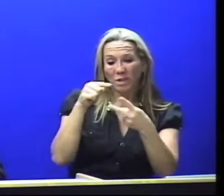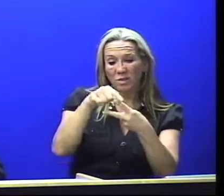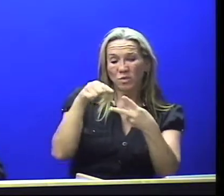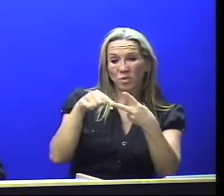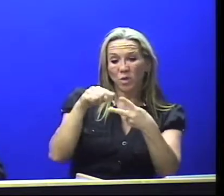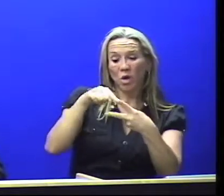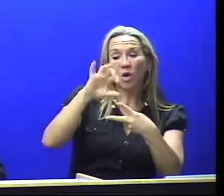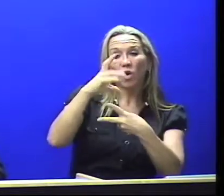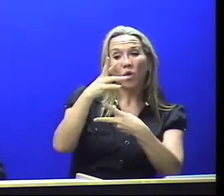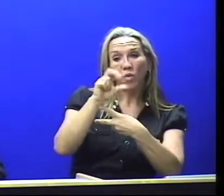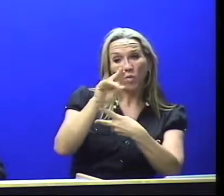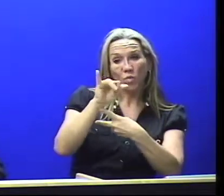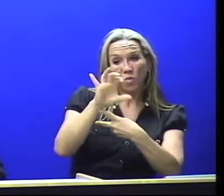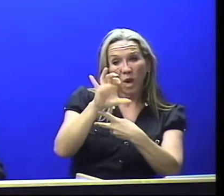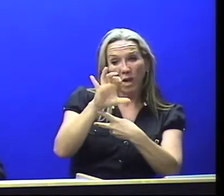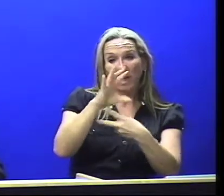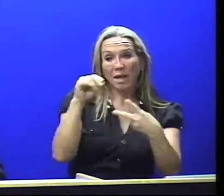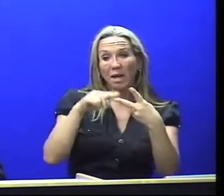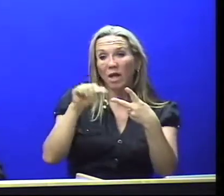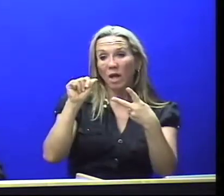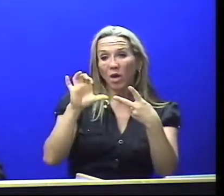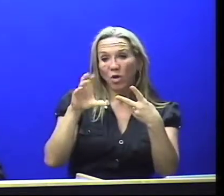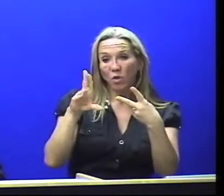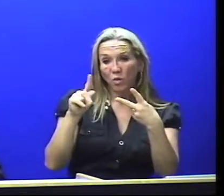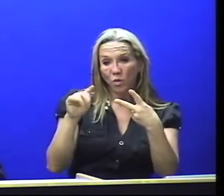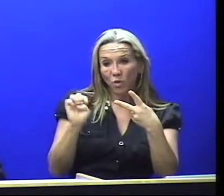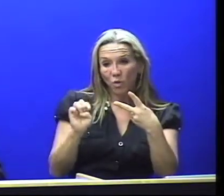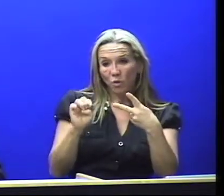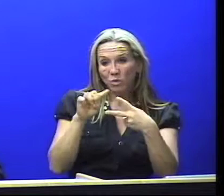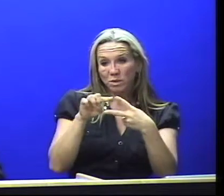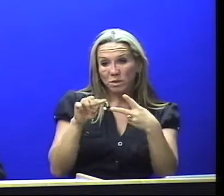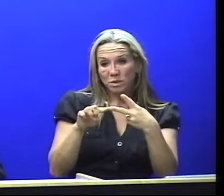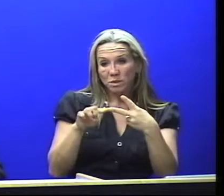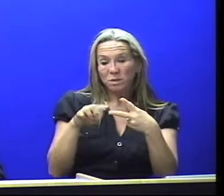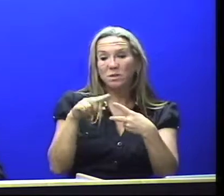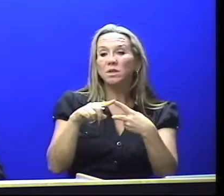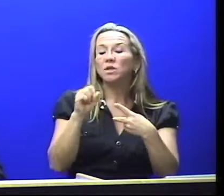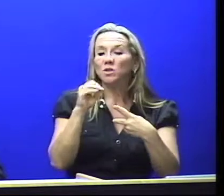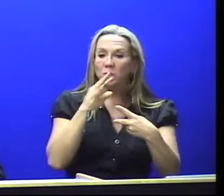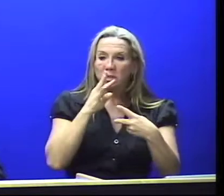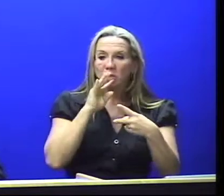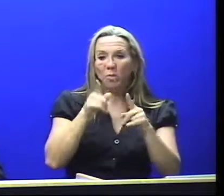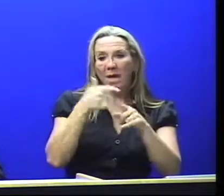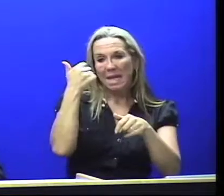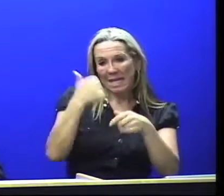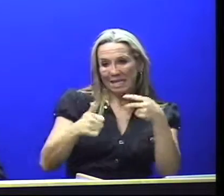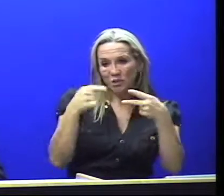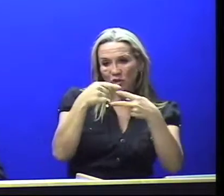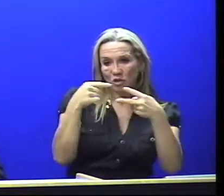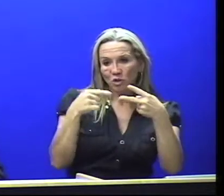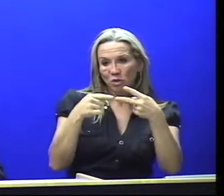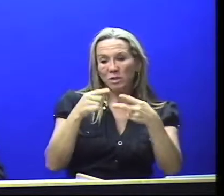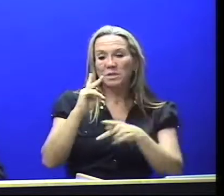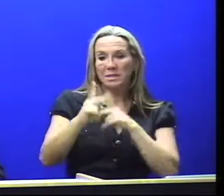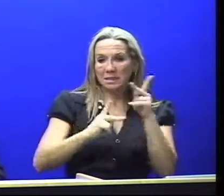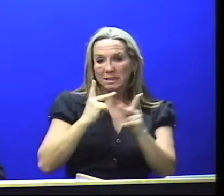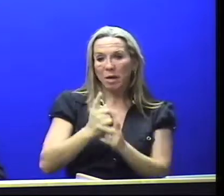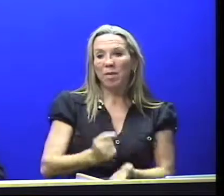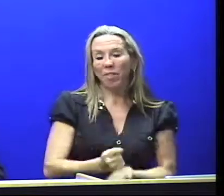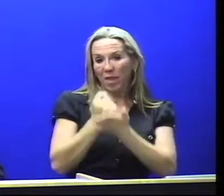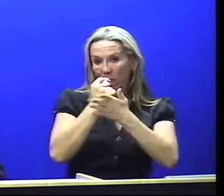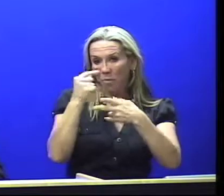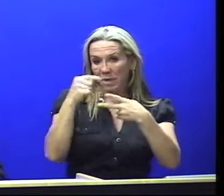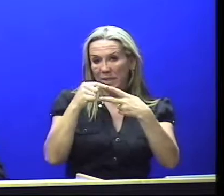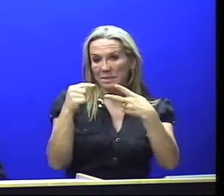leukemia and the acute leukemia. So we're going to talk a little bit about each of those therapies in those